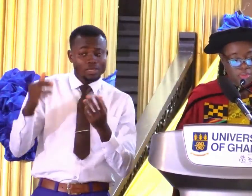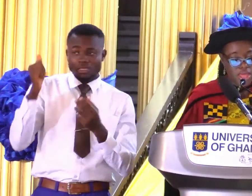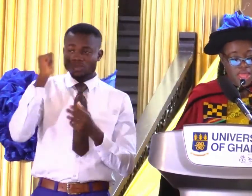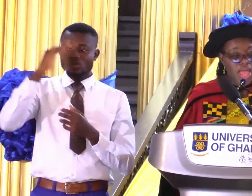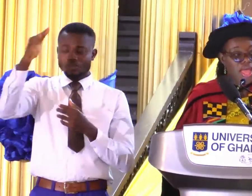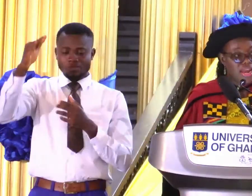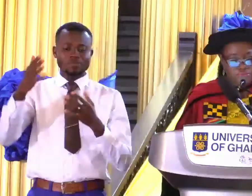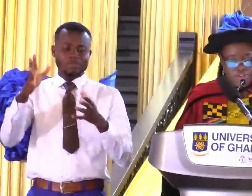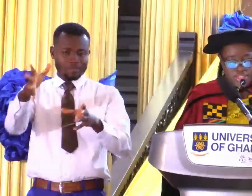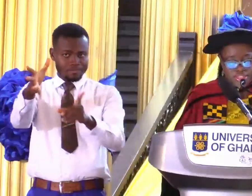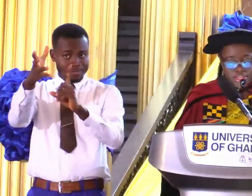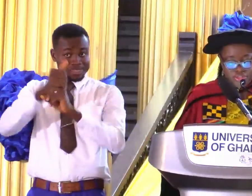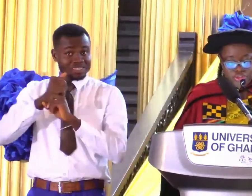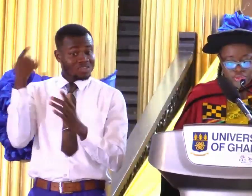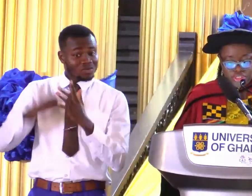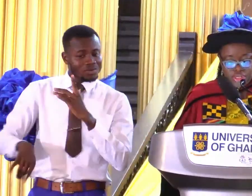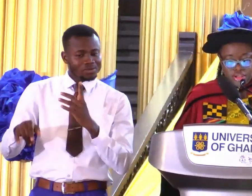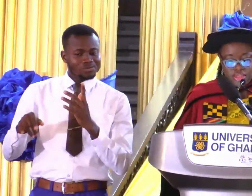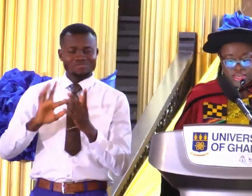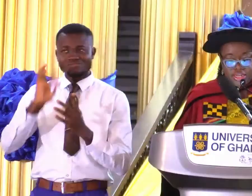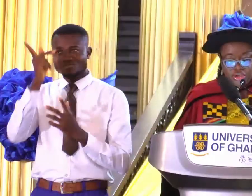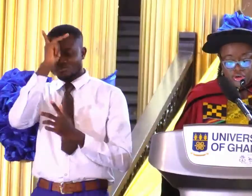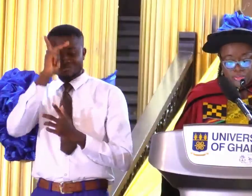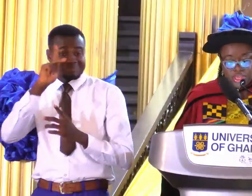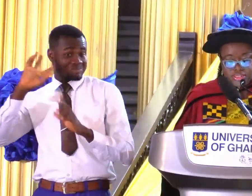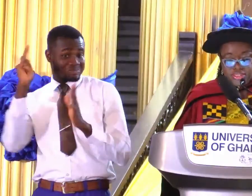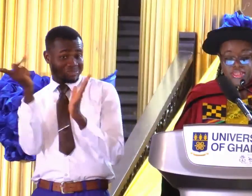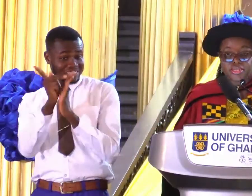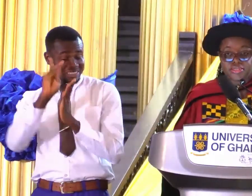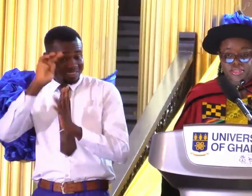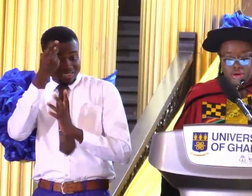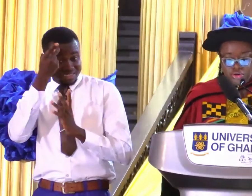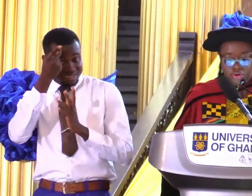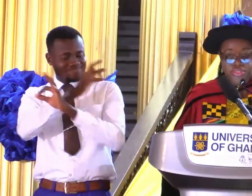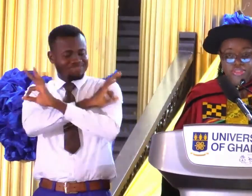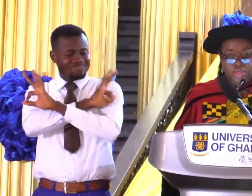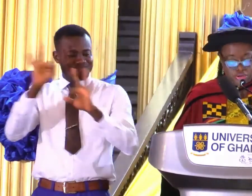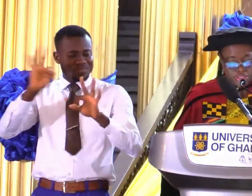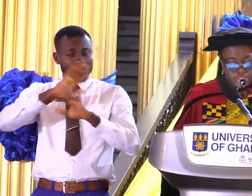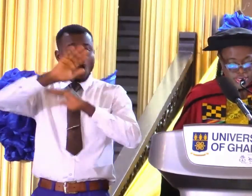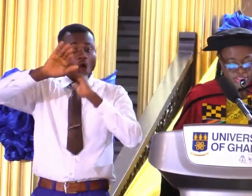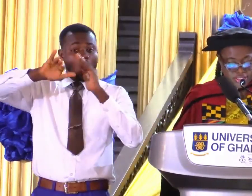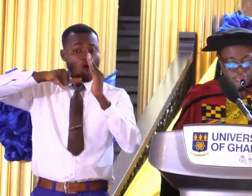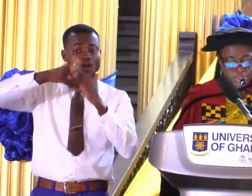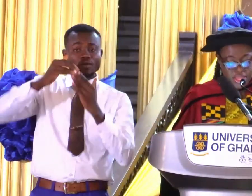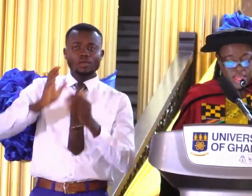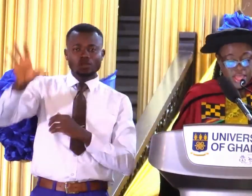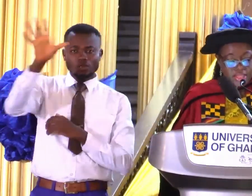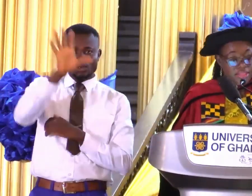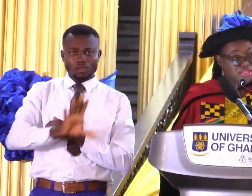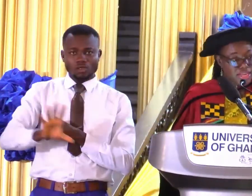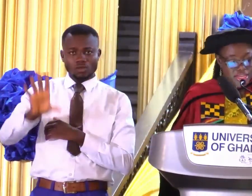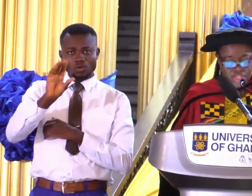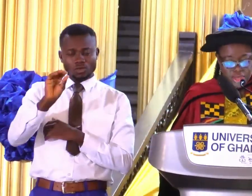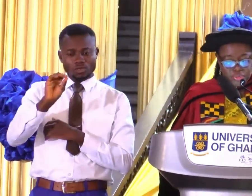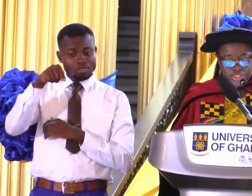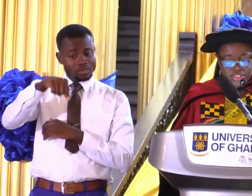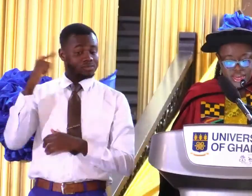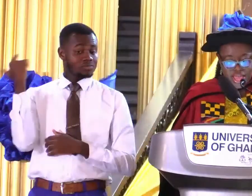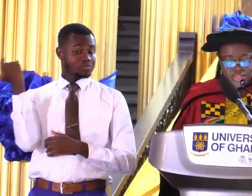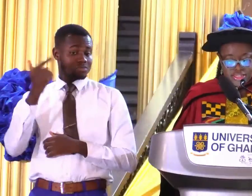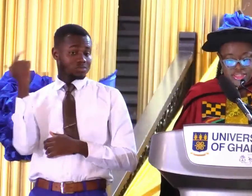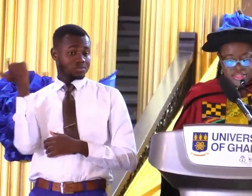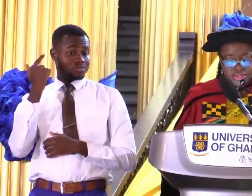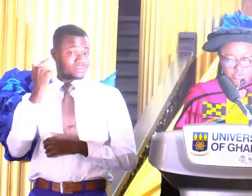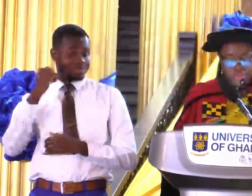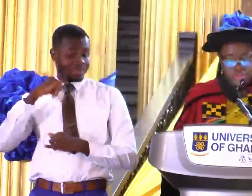freedom and advancing social and economic status across the continent. This lecture, which is the